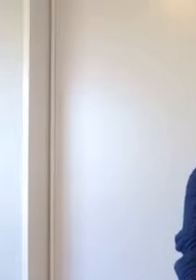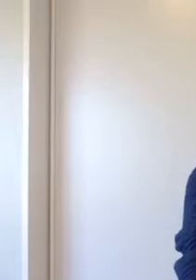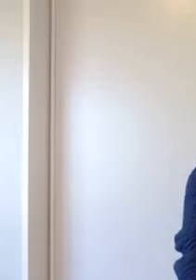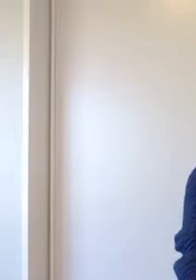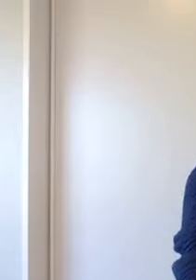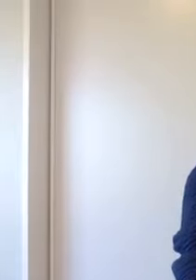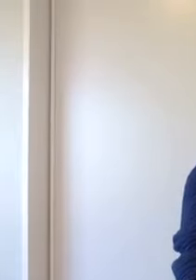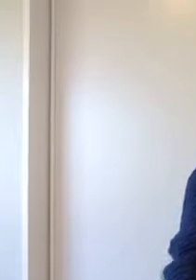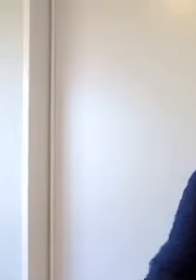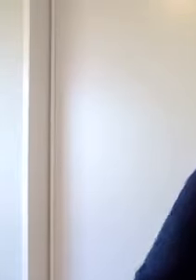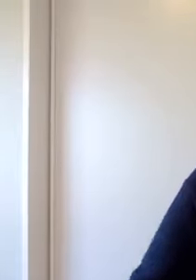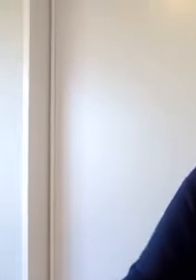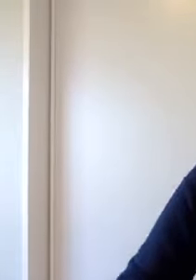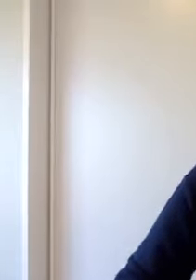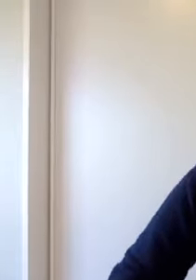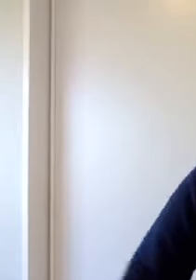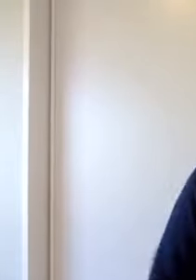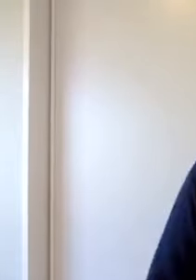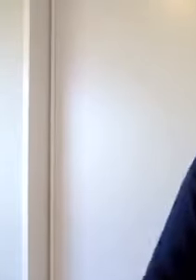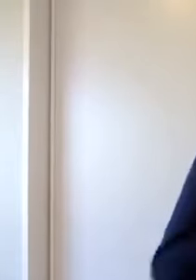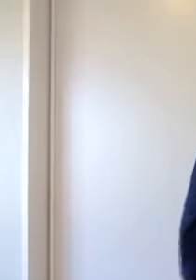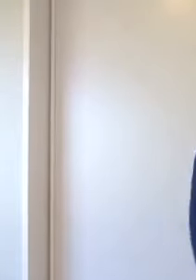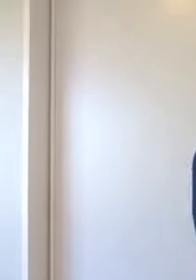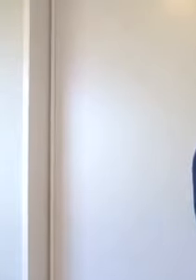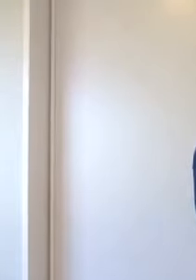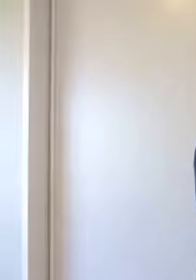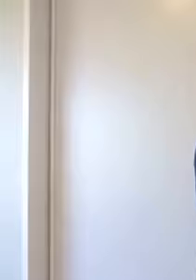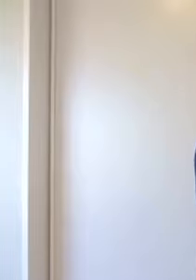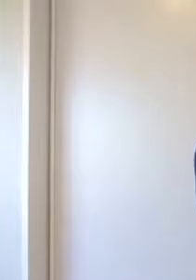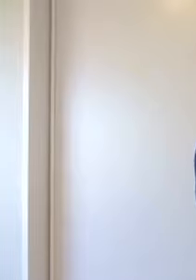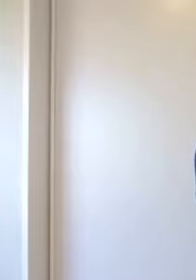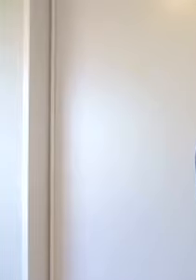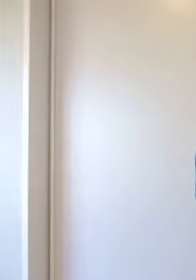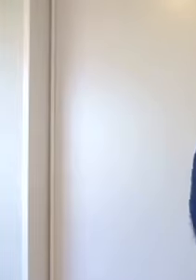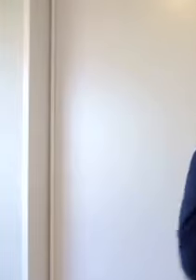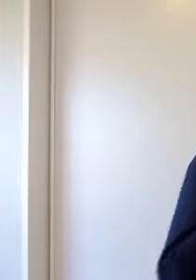There we go. Oh, start video. Yeah.